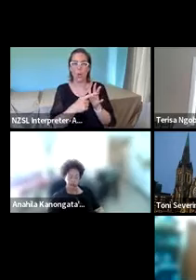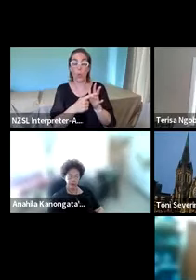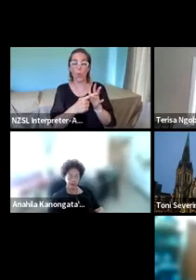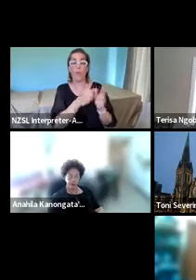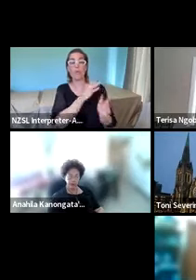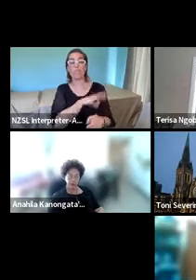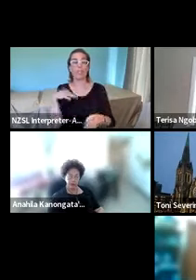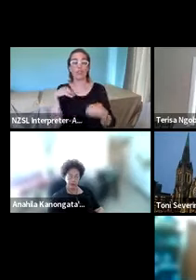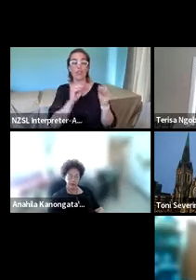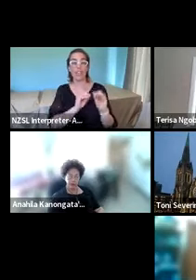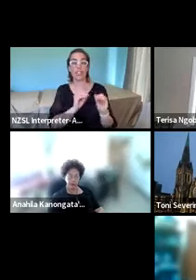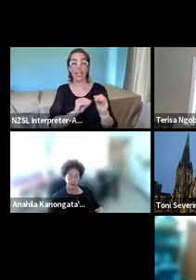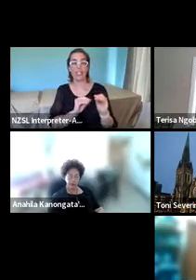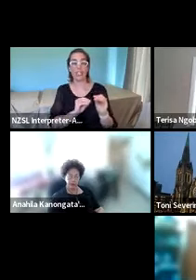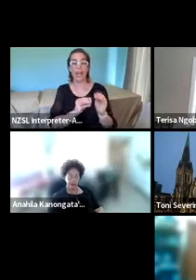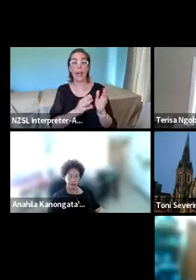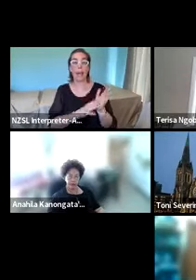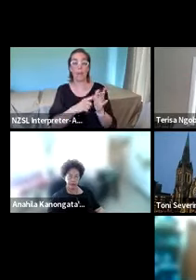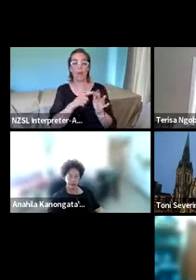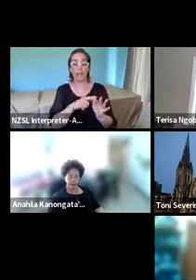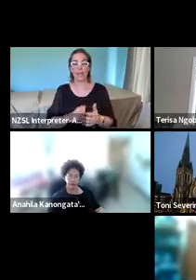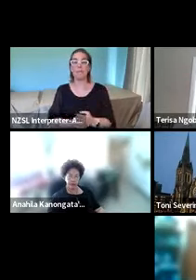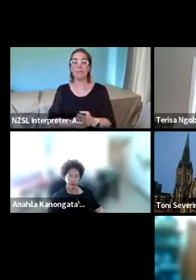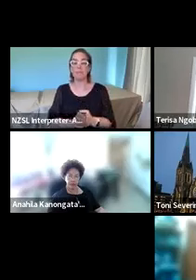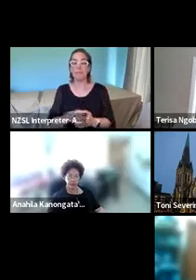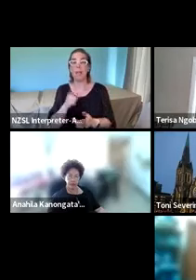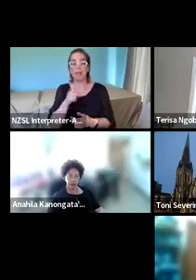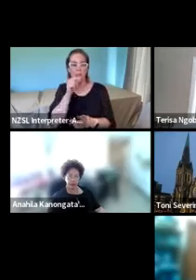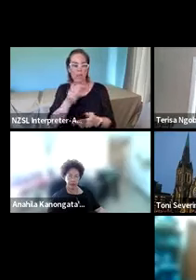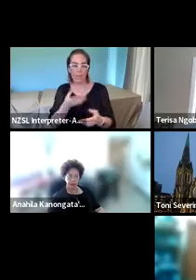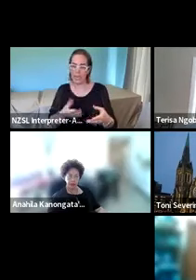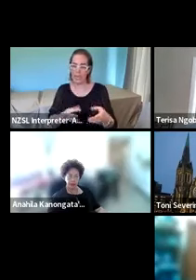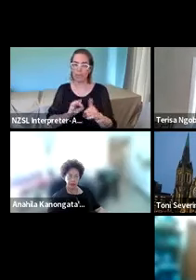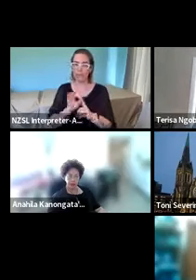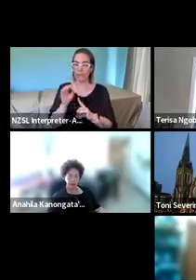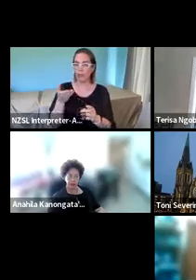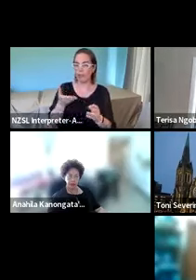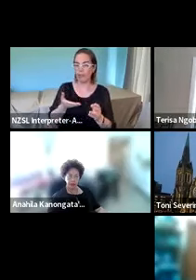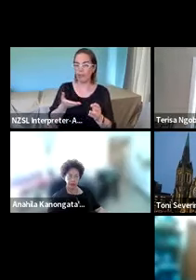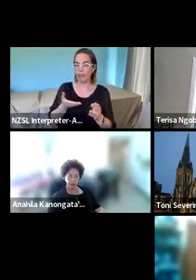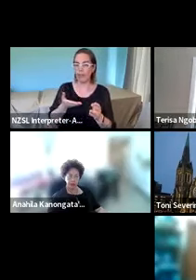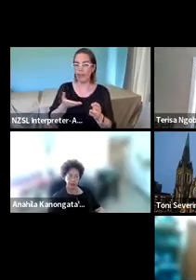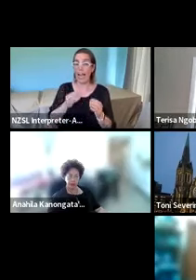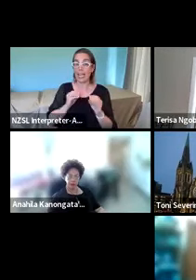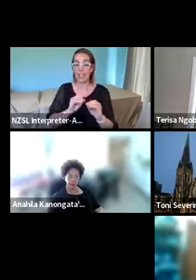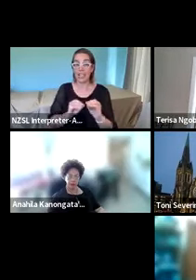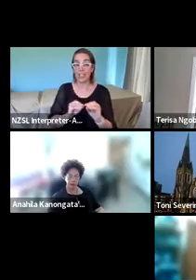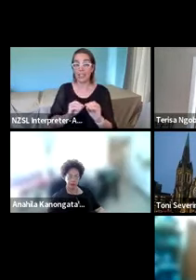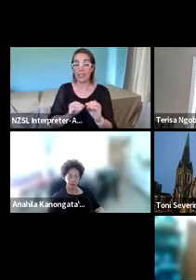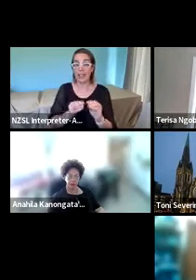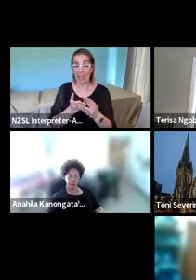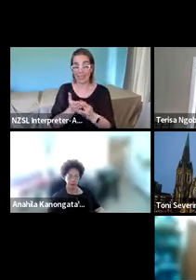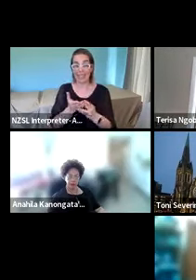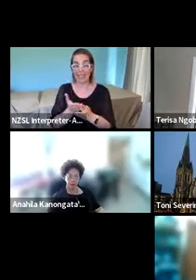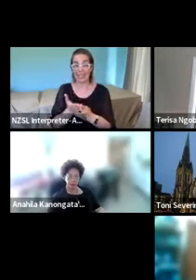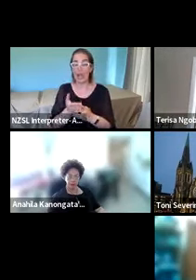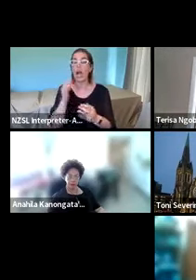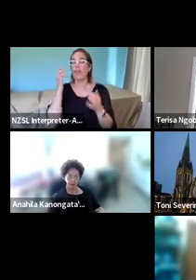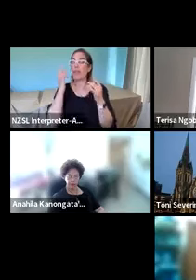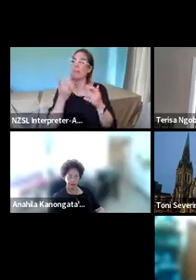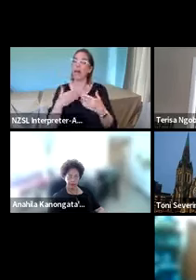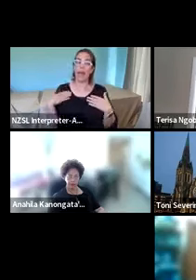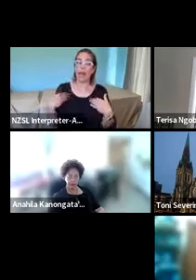in which you could actually include accessibility into that audit process that already exists. I think about our health and safety,